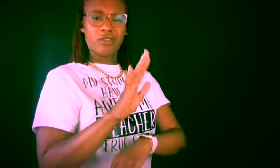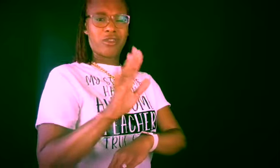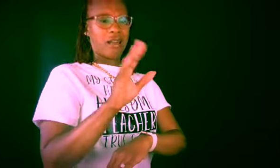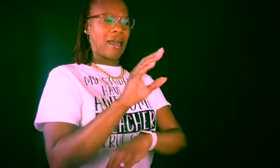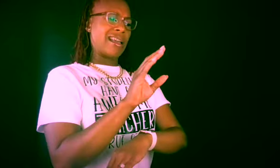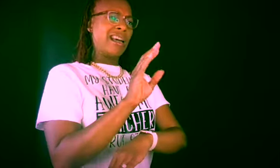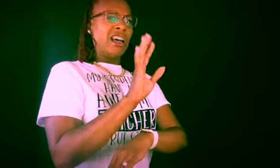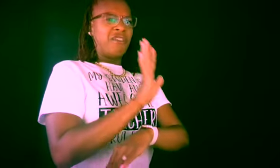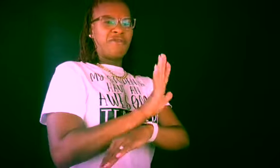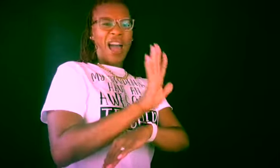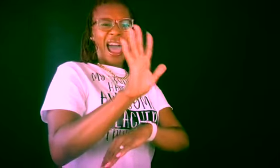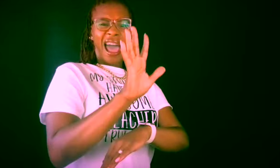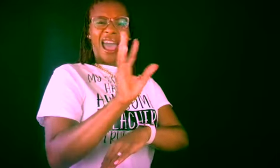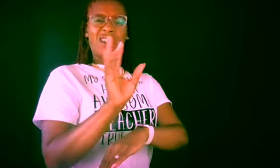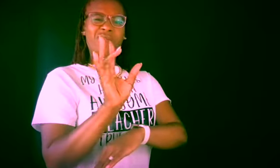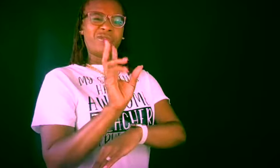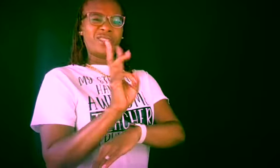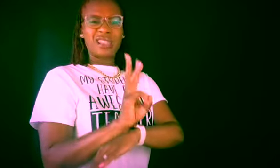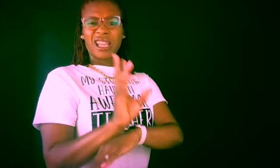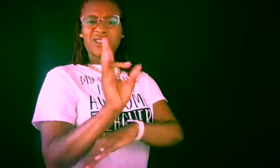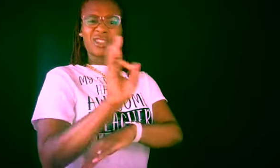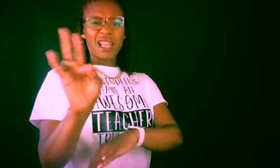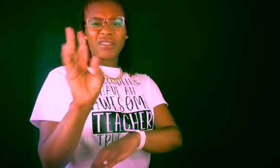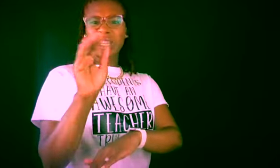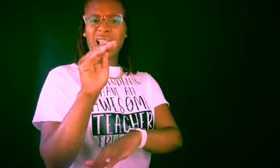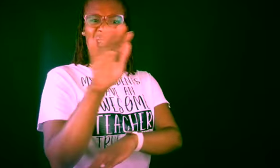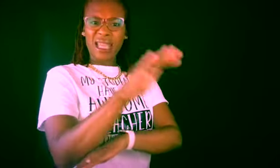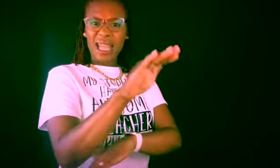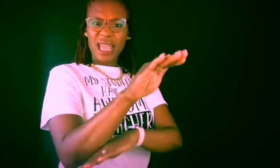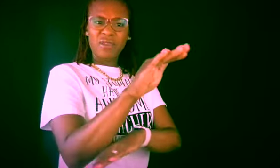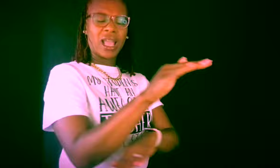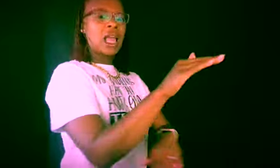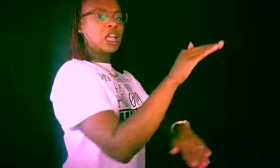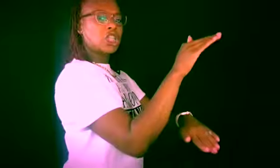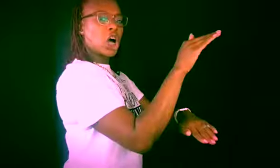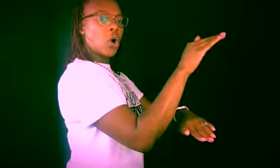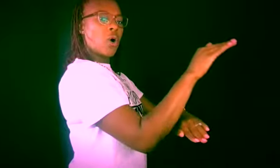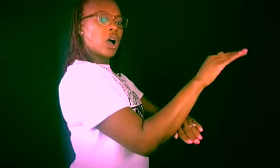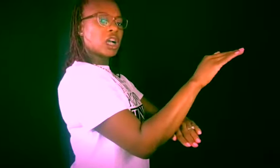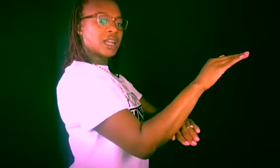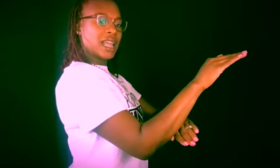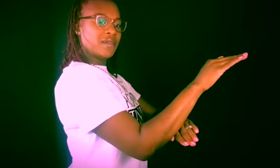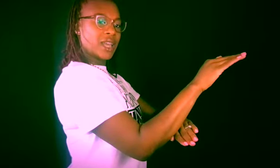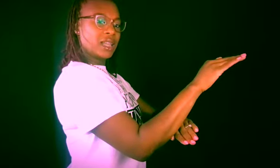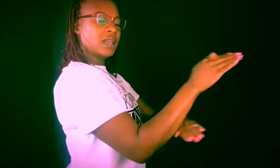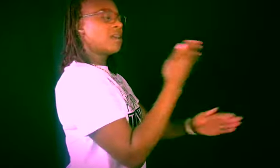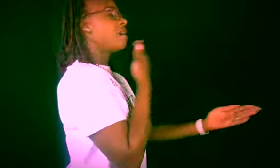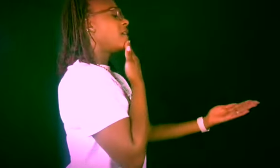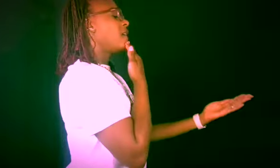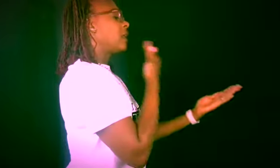around like 5, 6, or 7 o'clock in the evening. So, good evening,